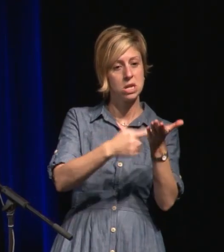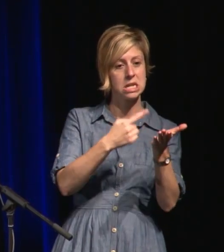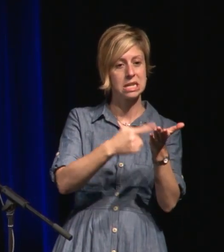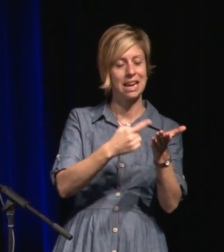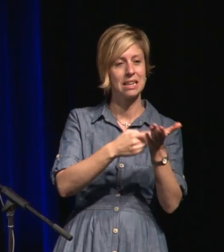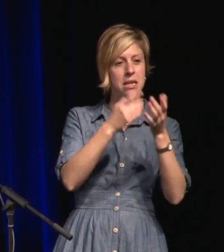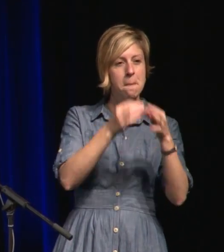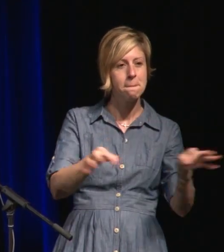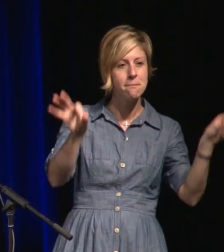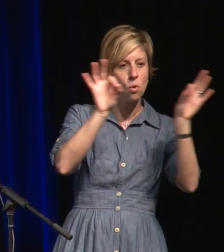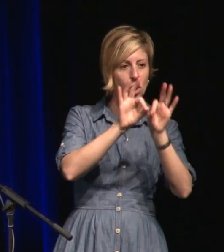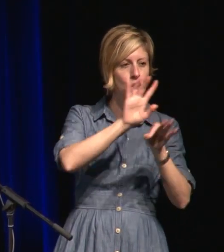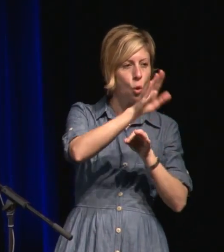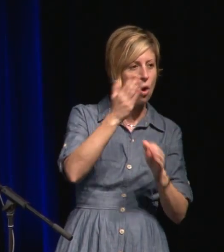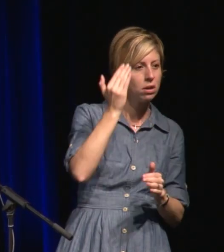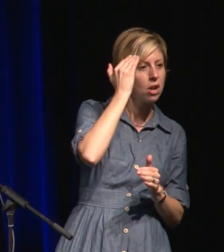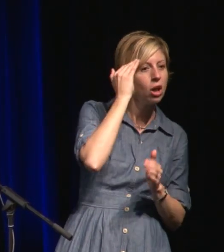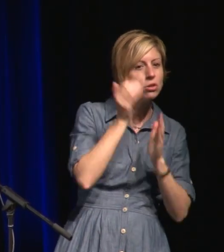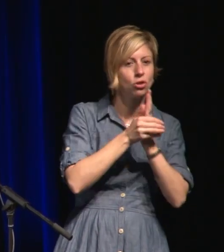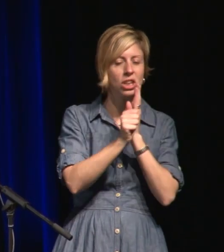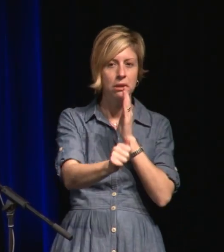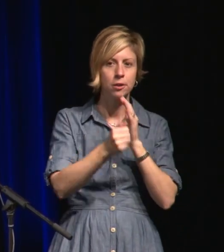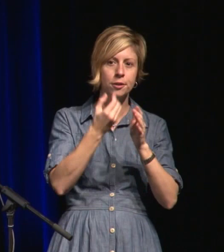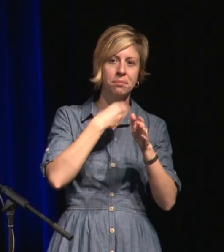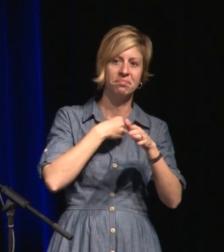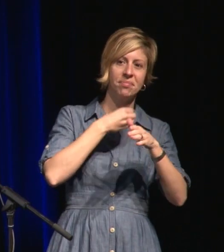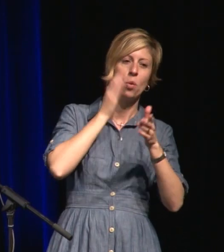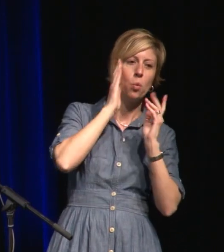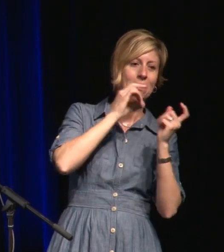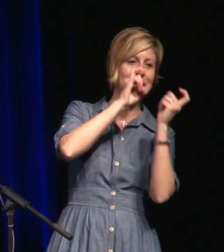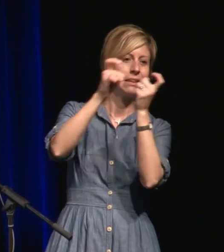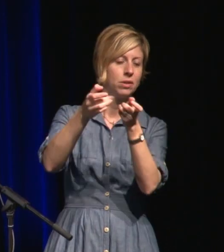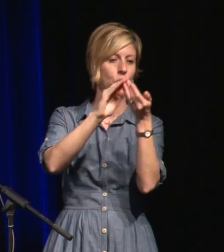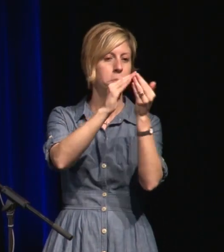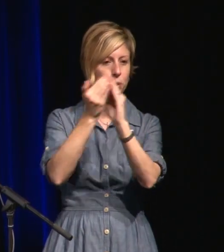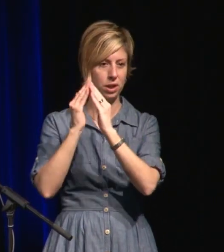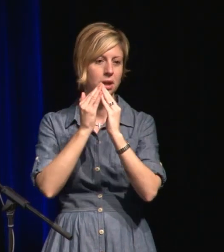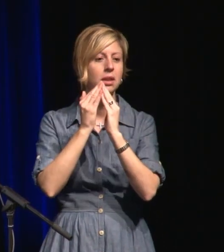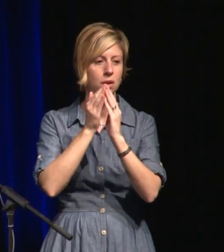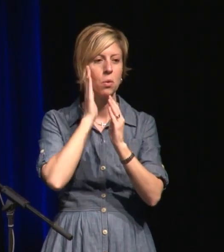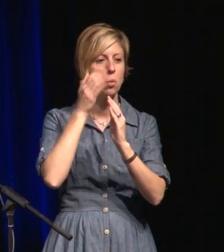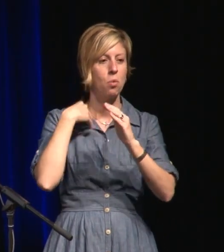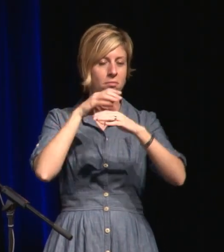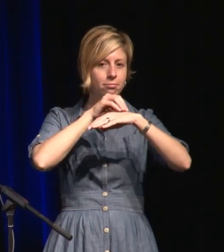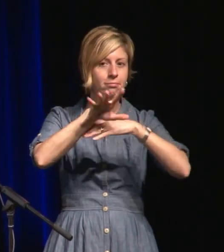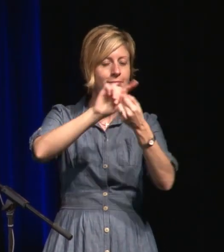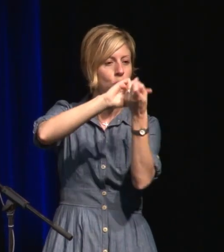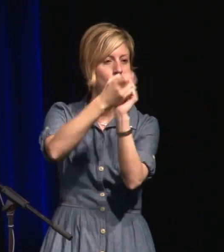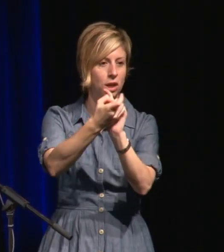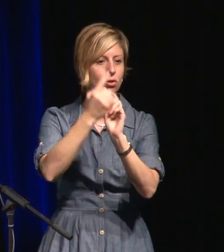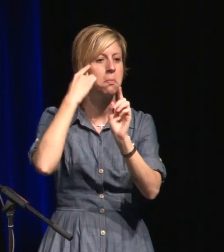of paying it forward in ways that strengthen you, your families, and your communities.